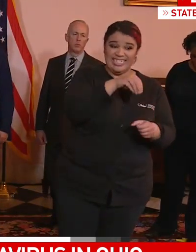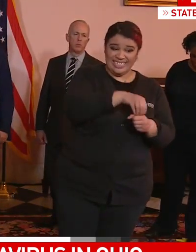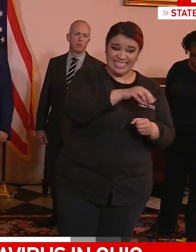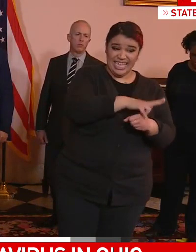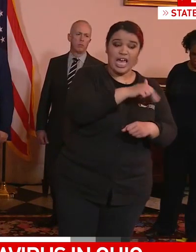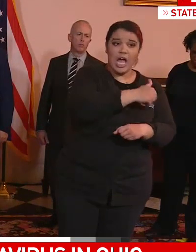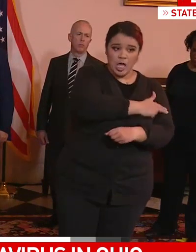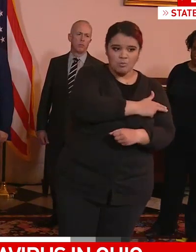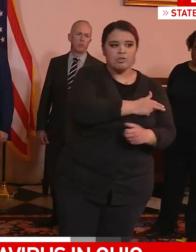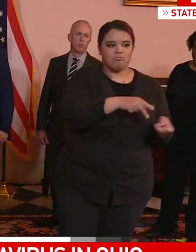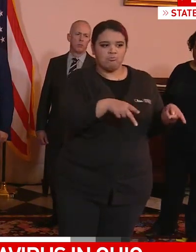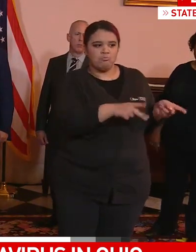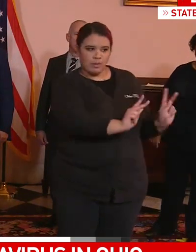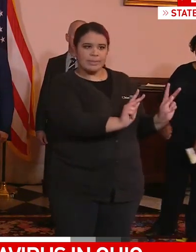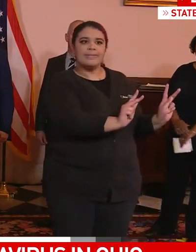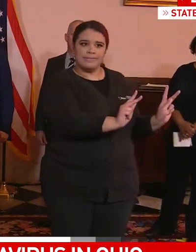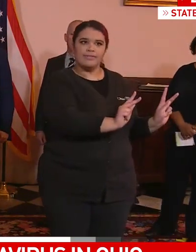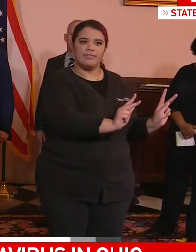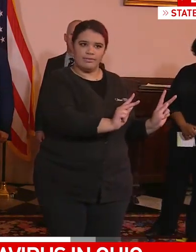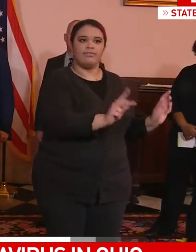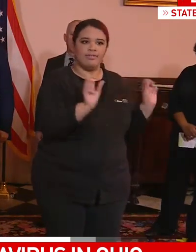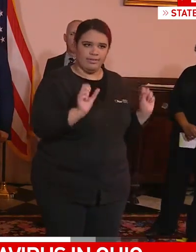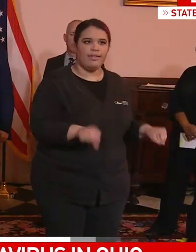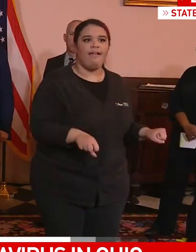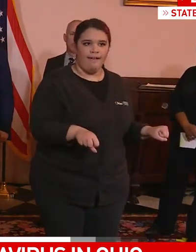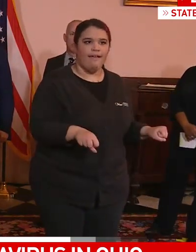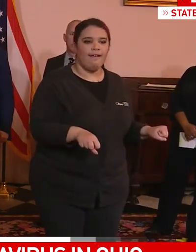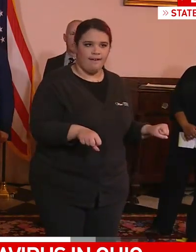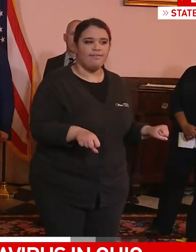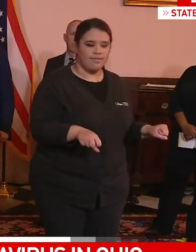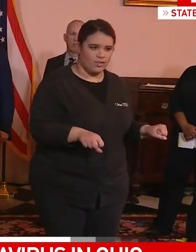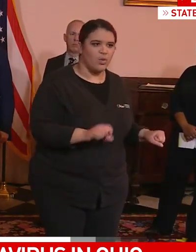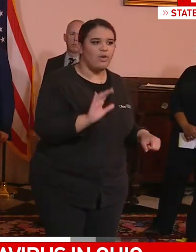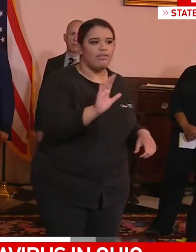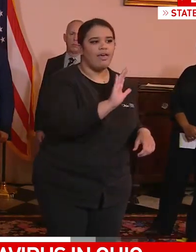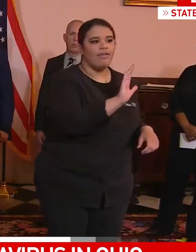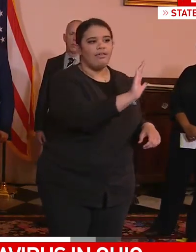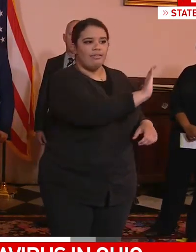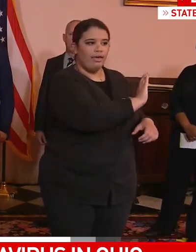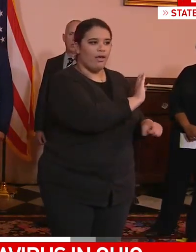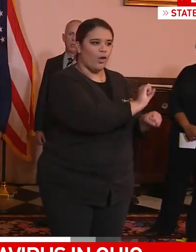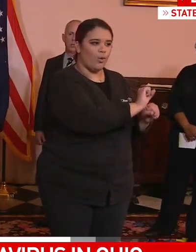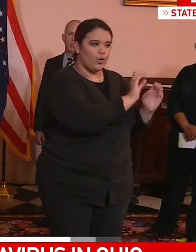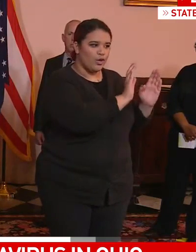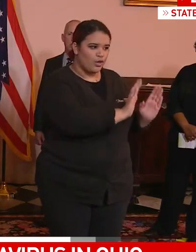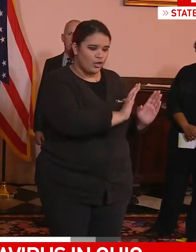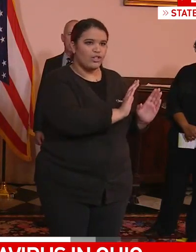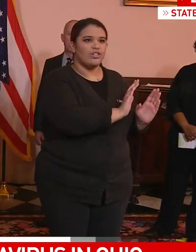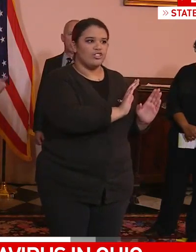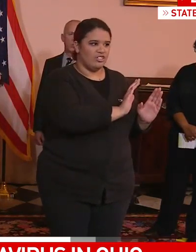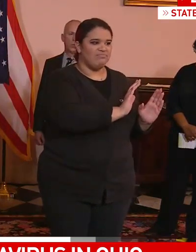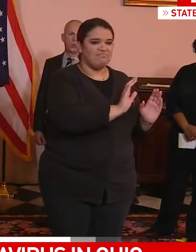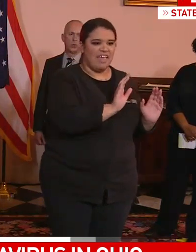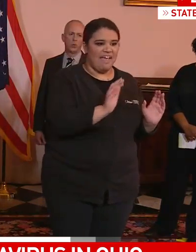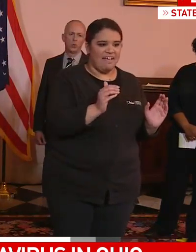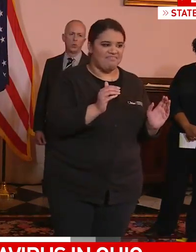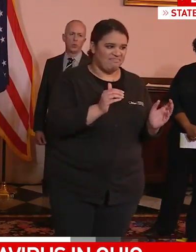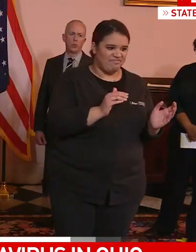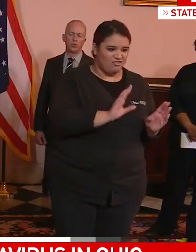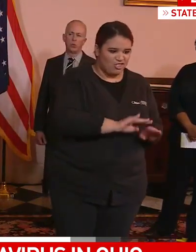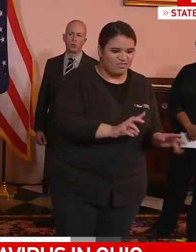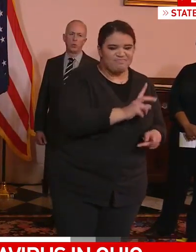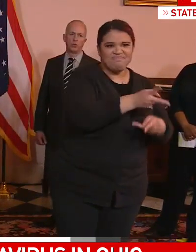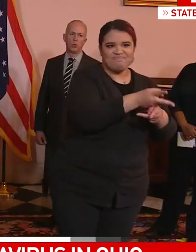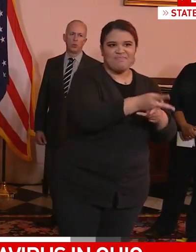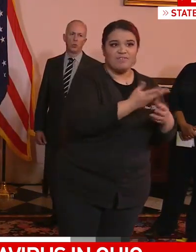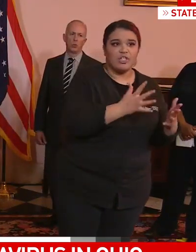new daycare that will be right there, that will enable them to have the workers who are there. So, and the first